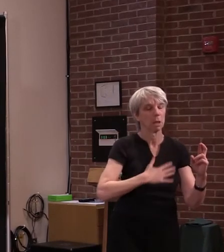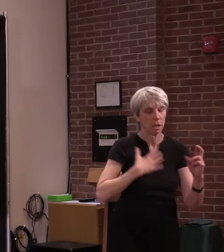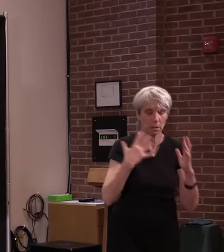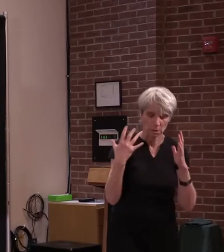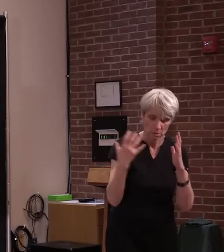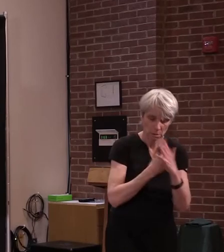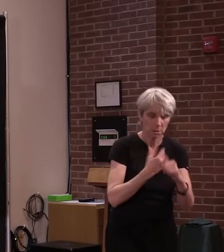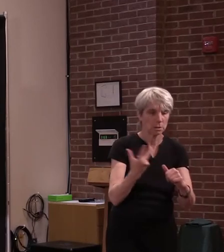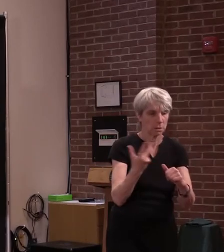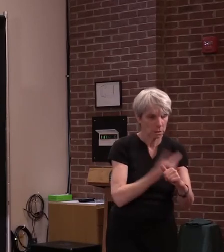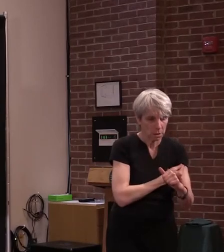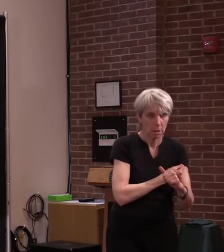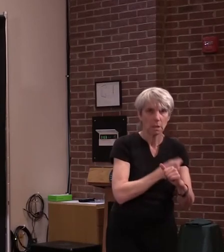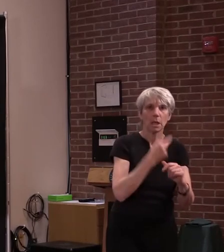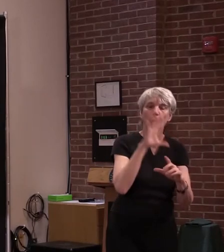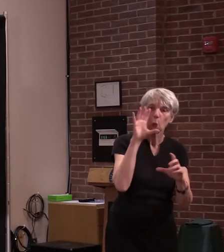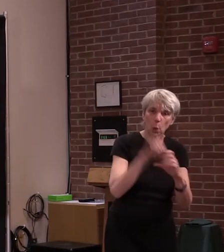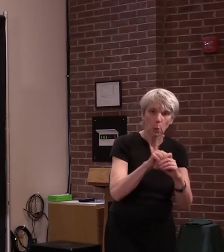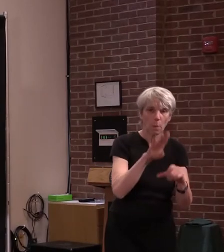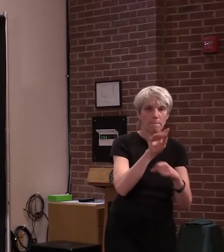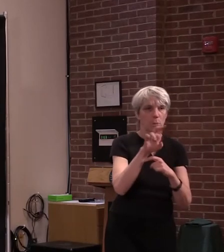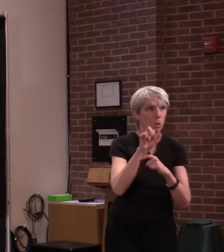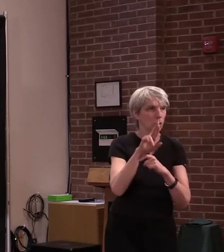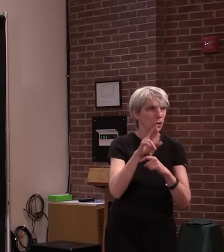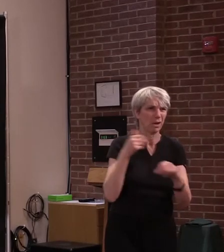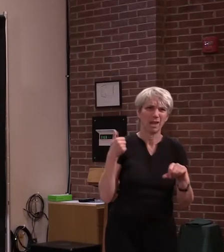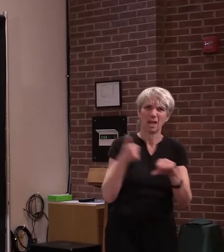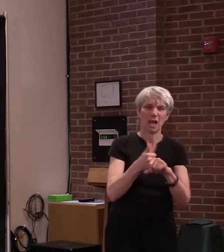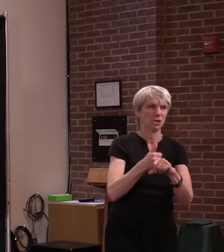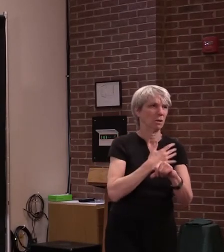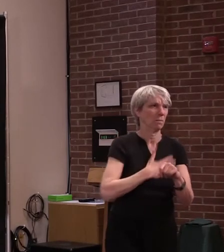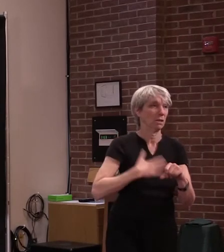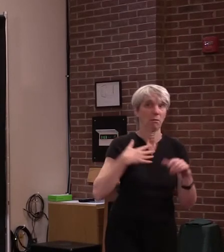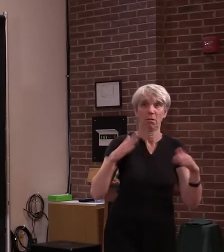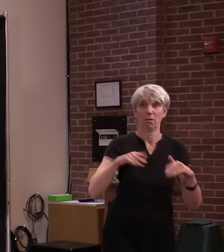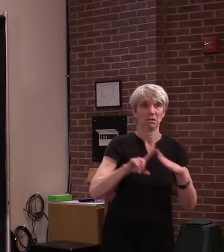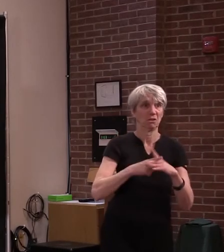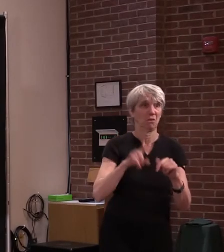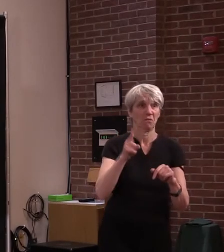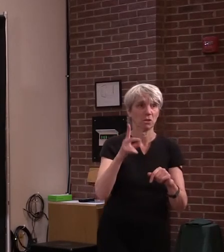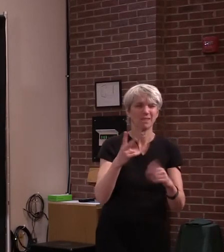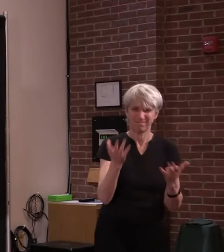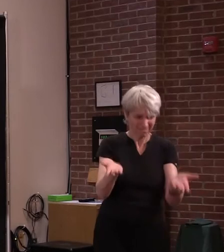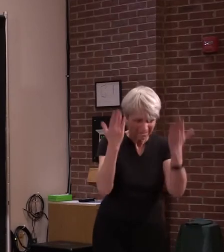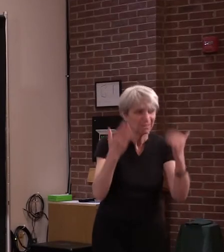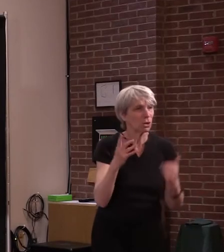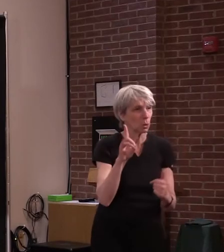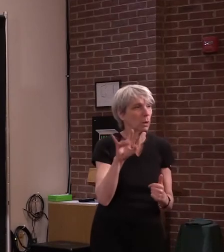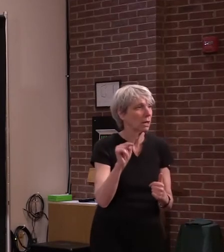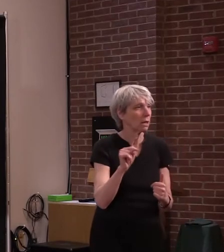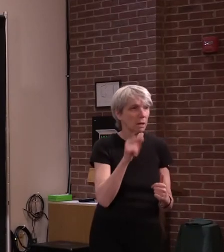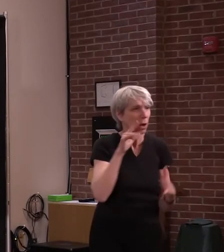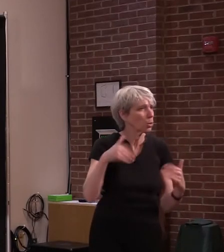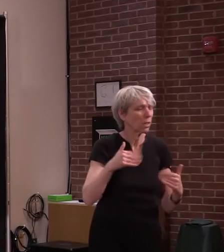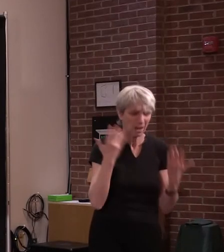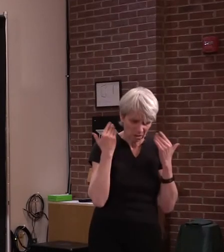fully vaccinated, get up to date with your vaccinations. And if you haven't been vaccinated yet, it's not too late to start.